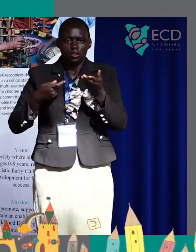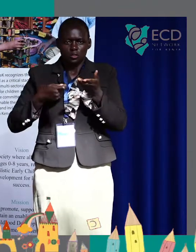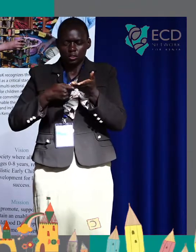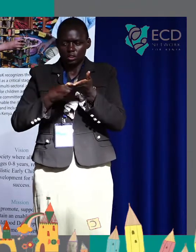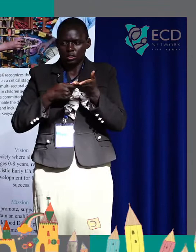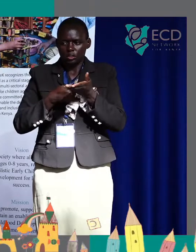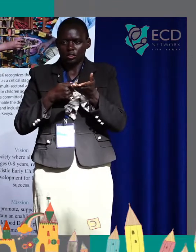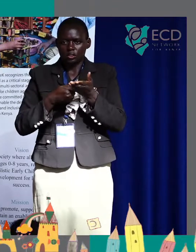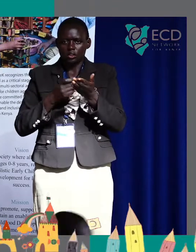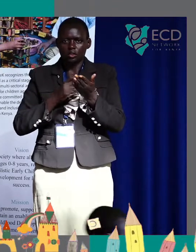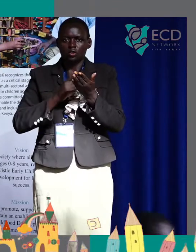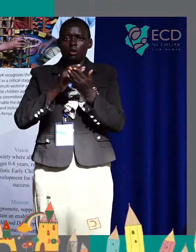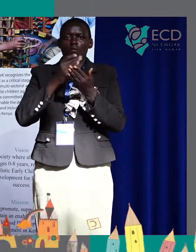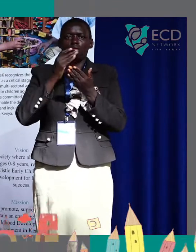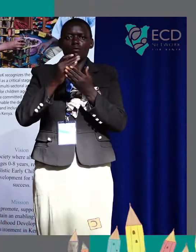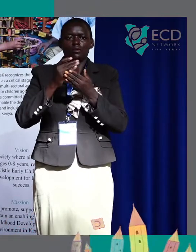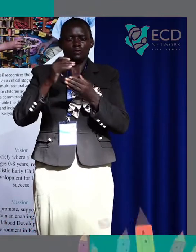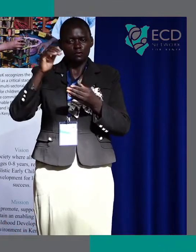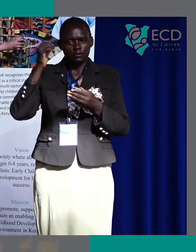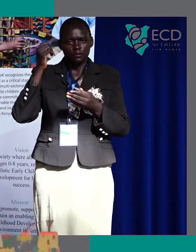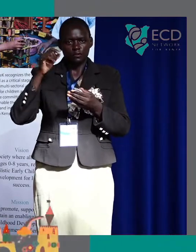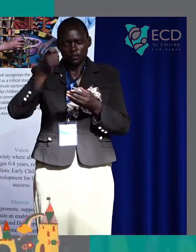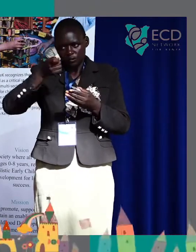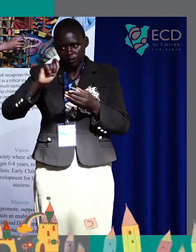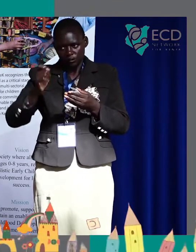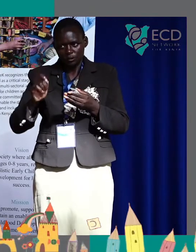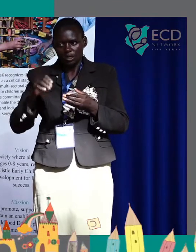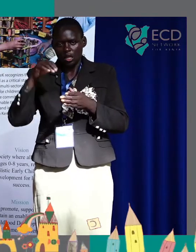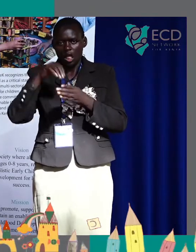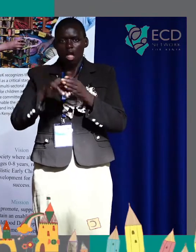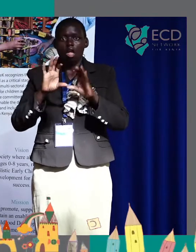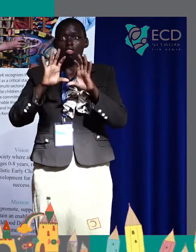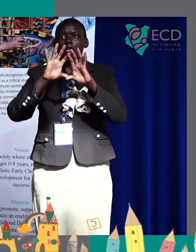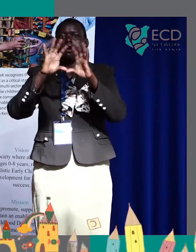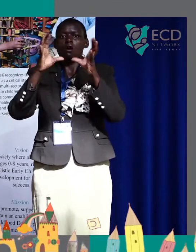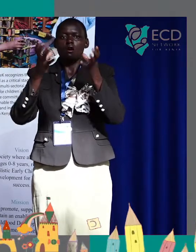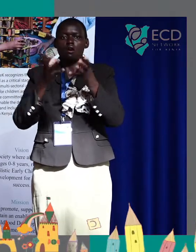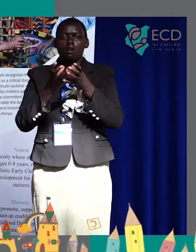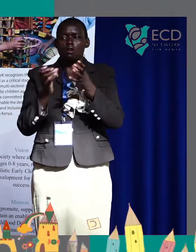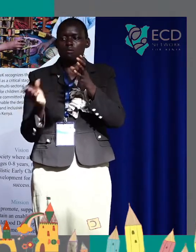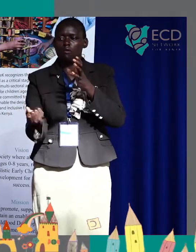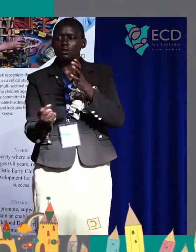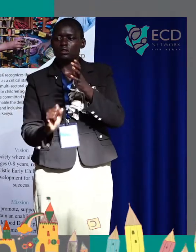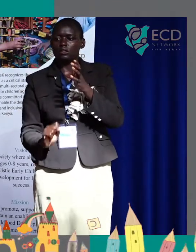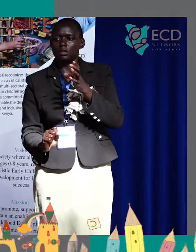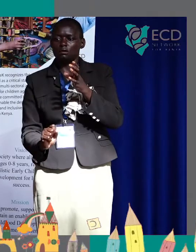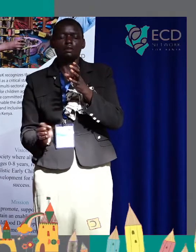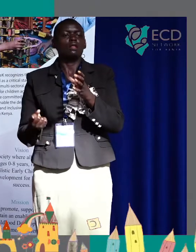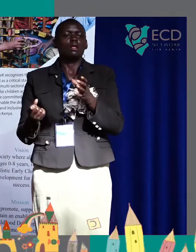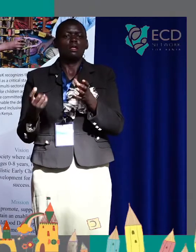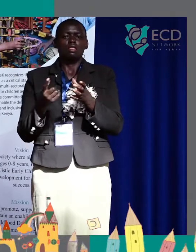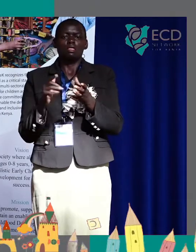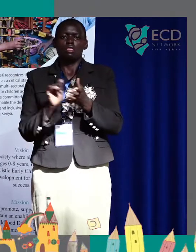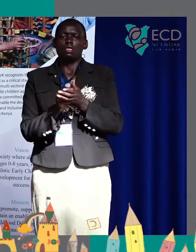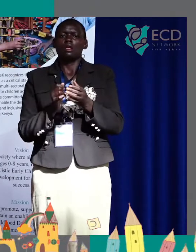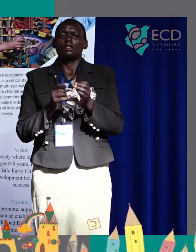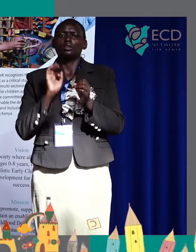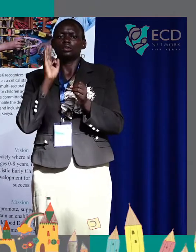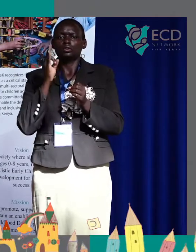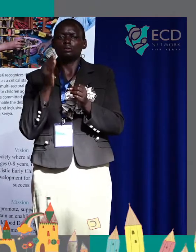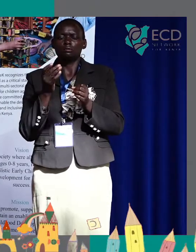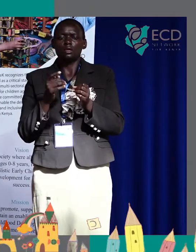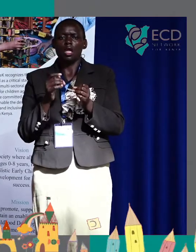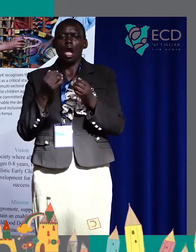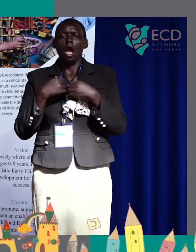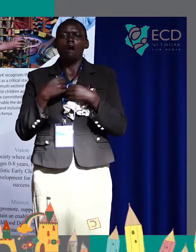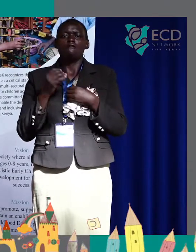to improve literacy in the global south. That will be a session that will have